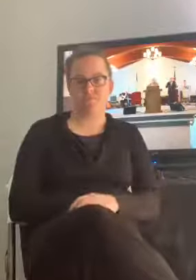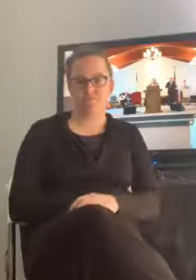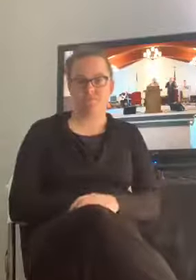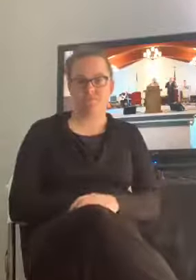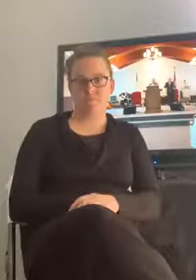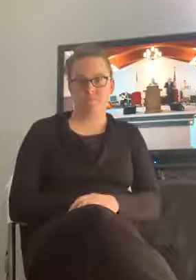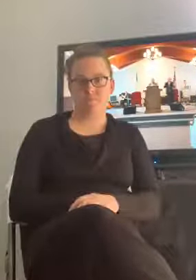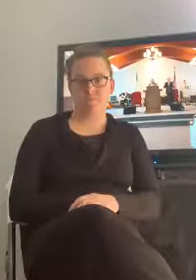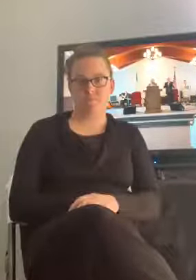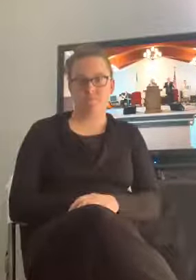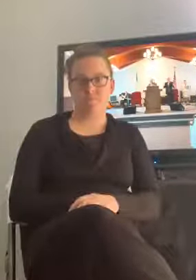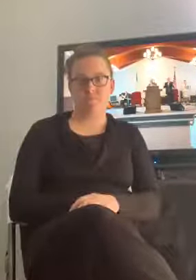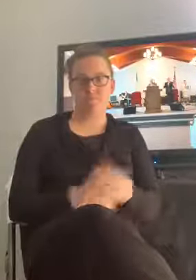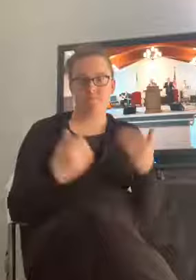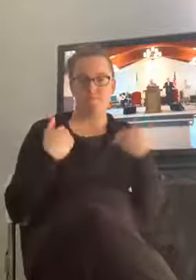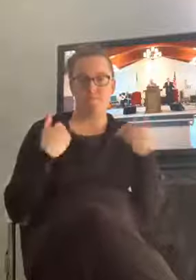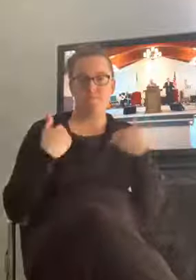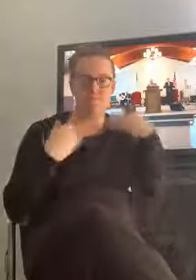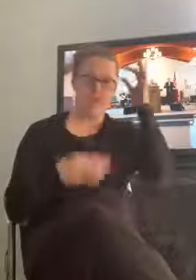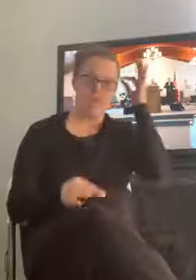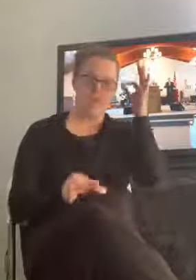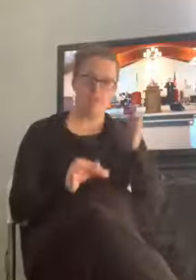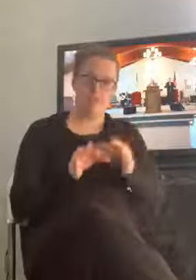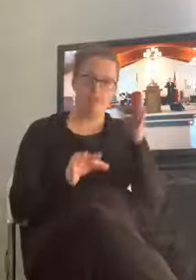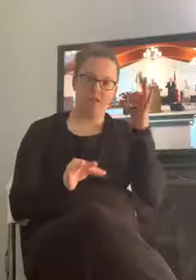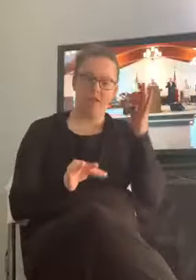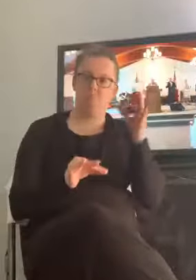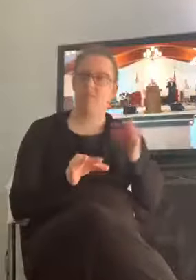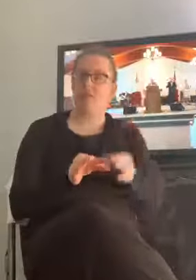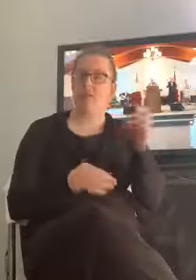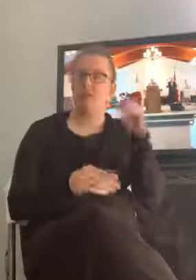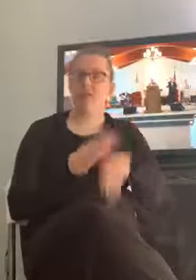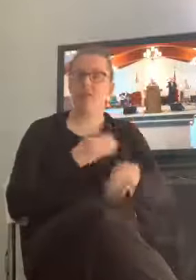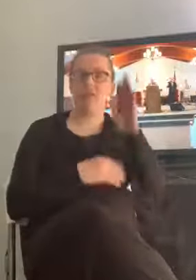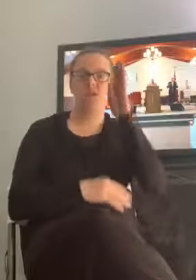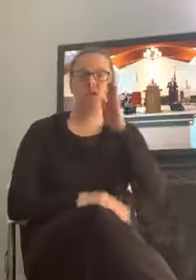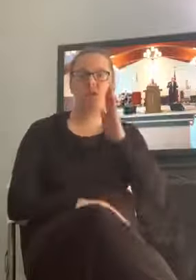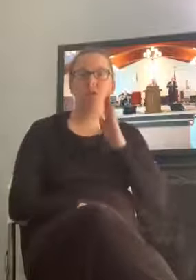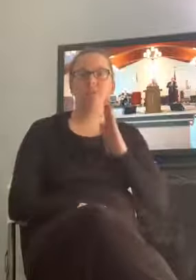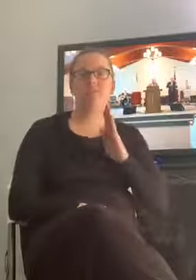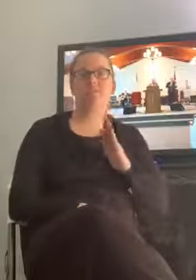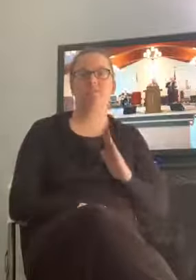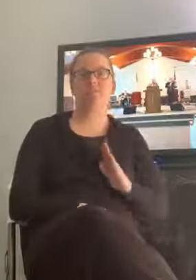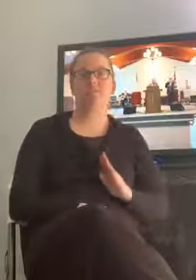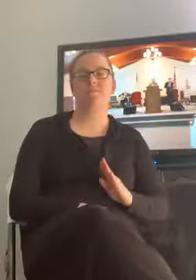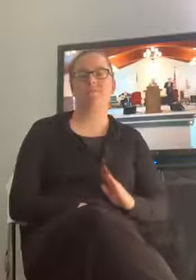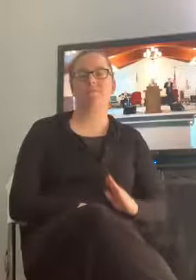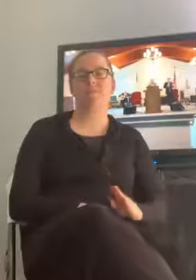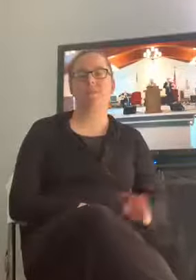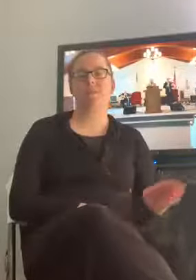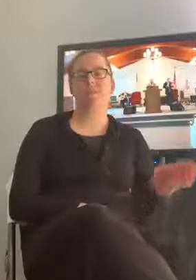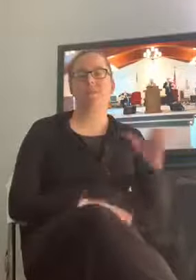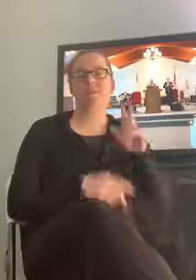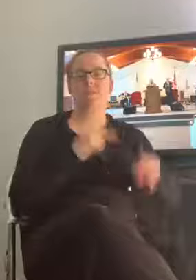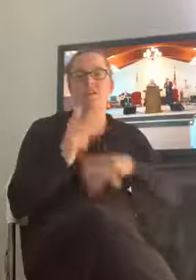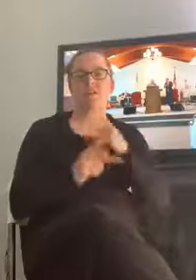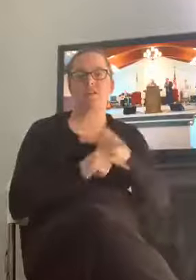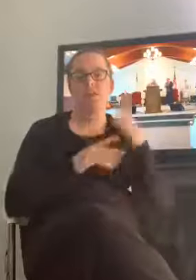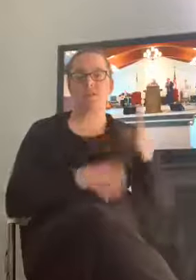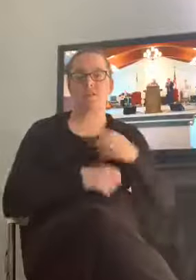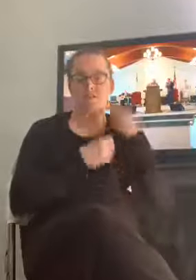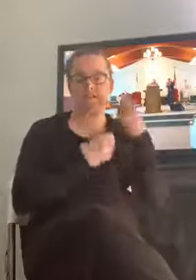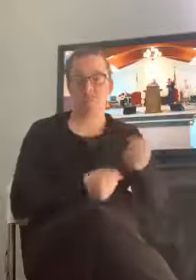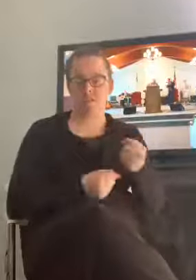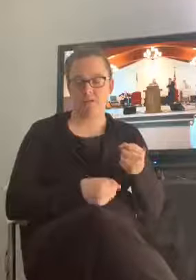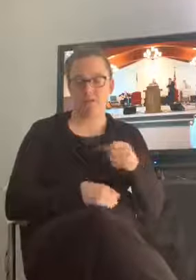this morning. That you would pray, that you would worship. Put your trust and put your faith